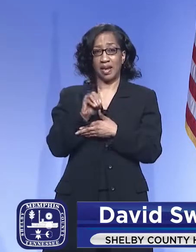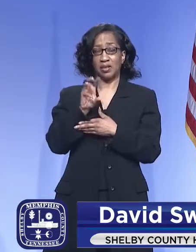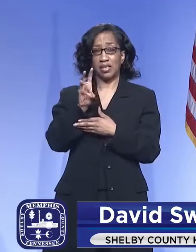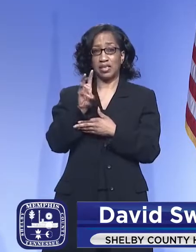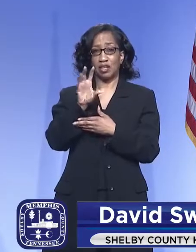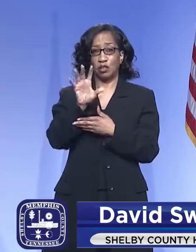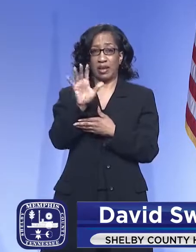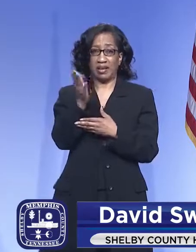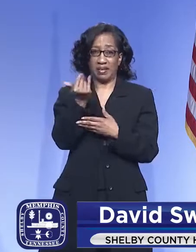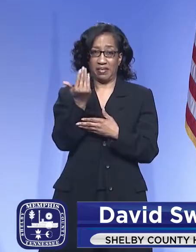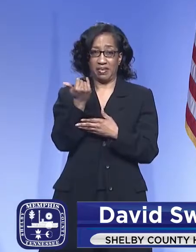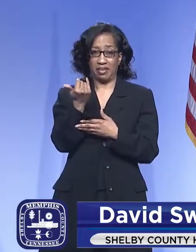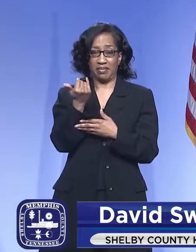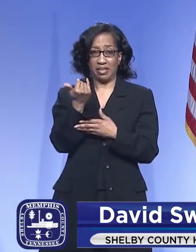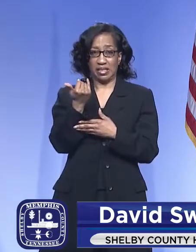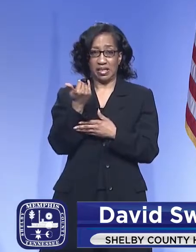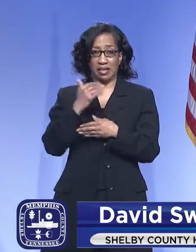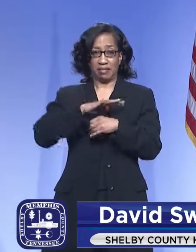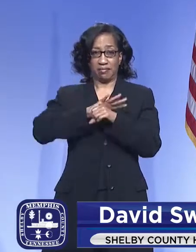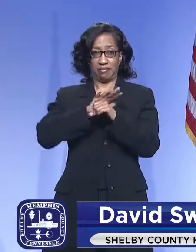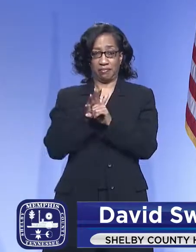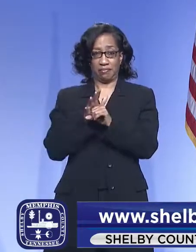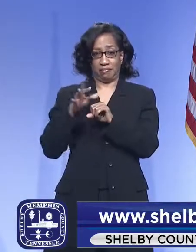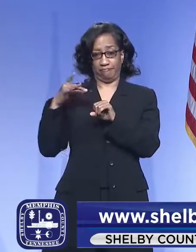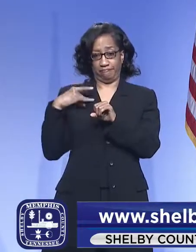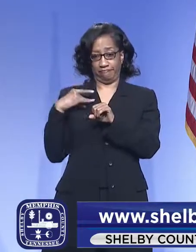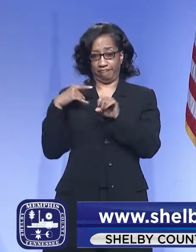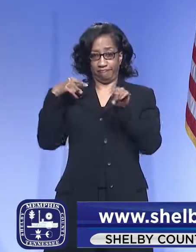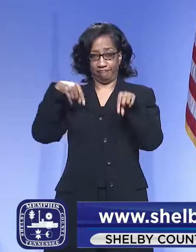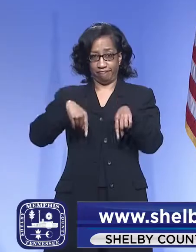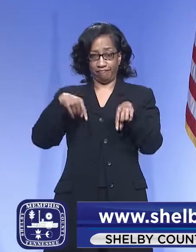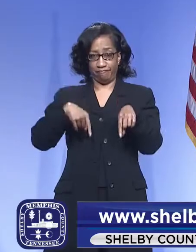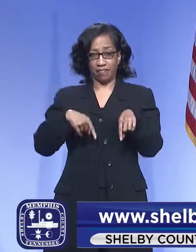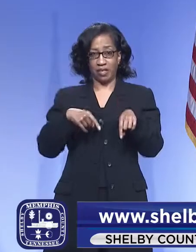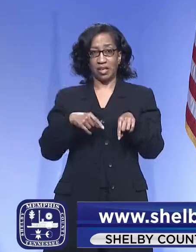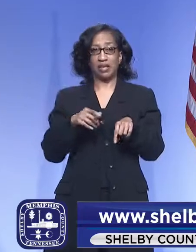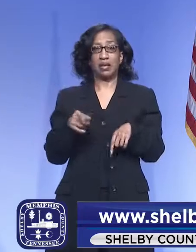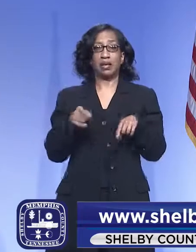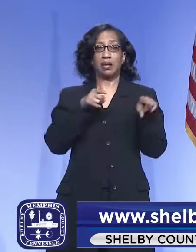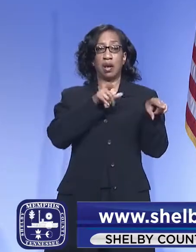90,615 cases have been reported so far. Moving across to Arkansas,